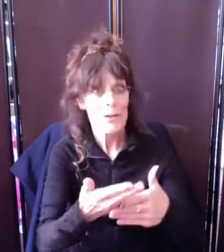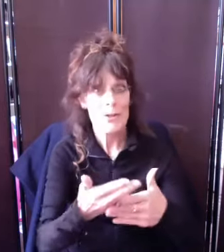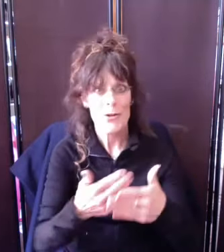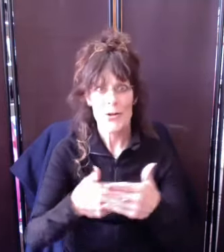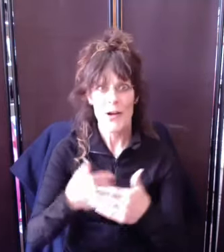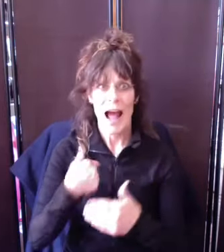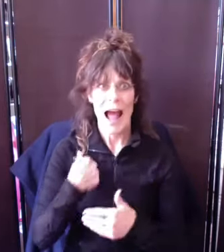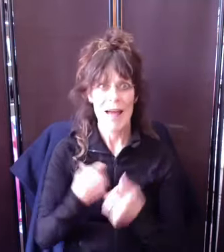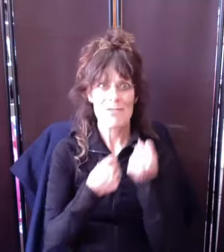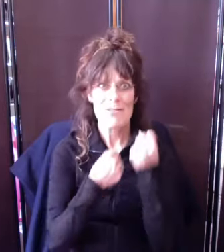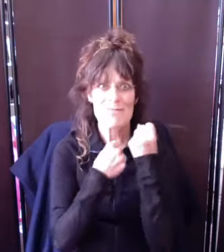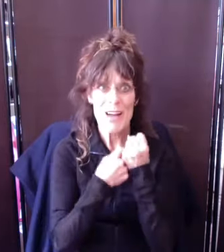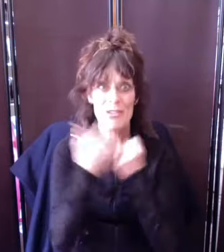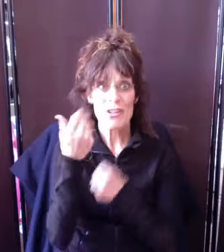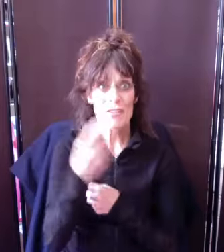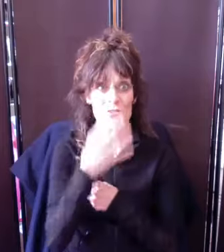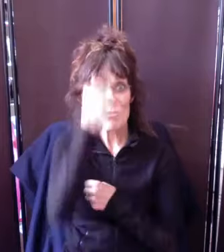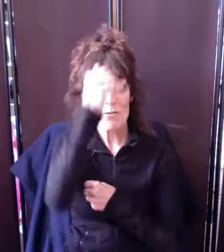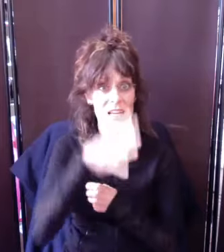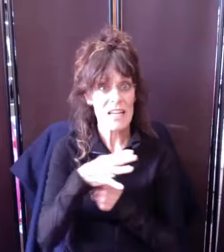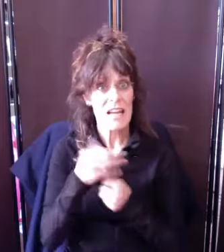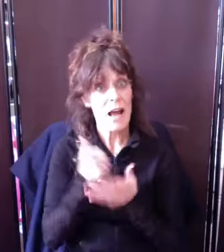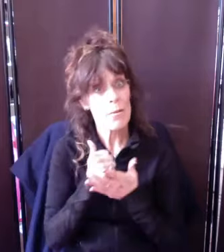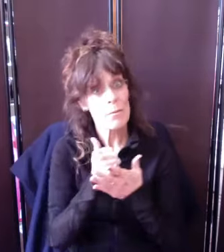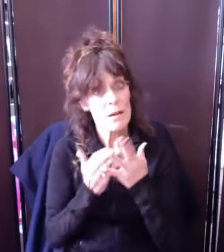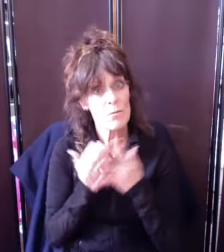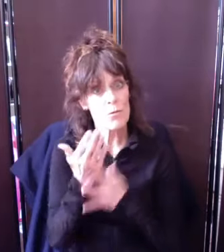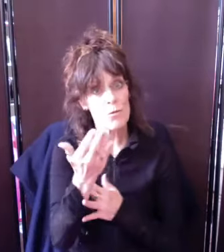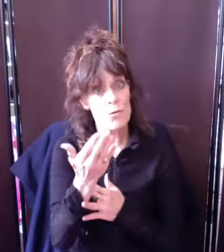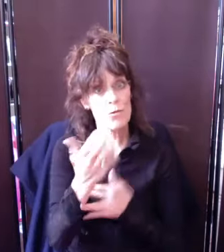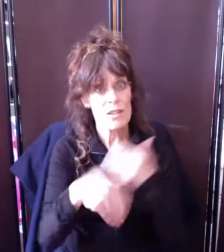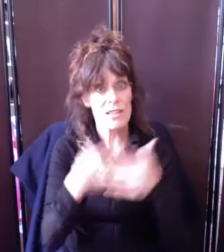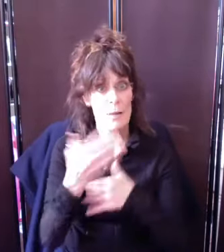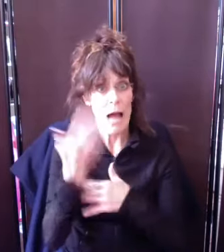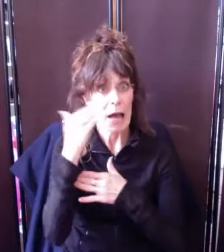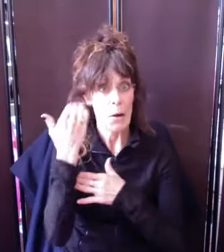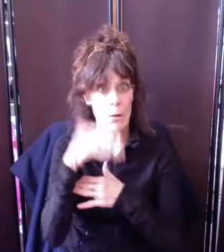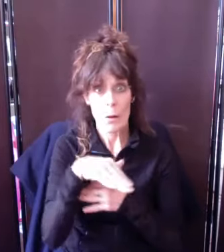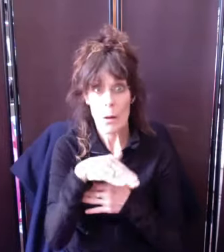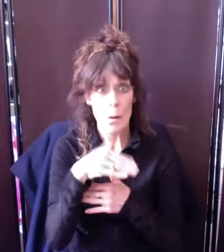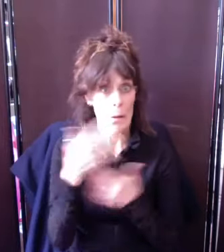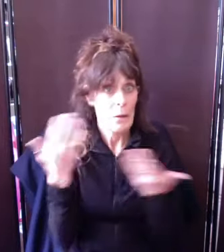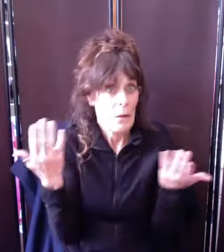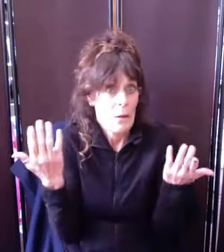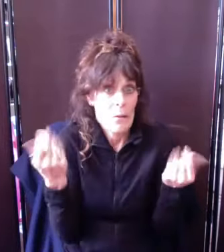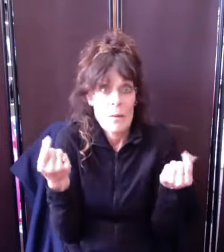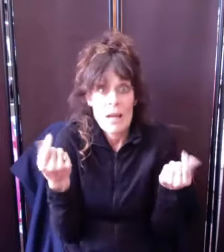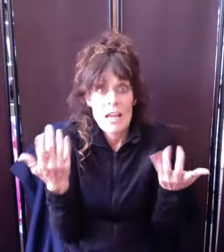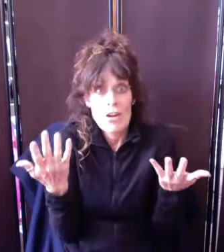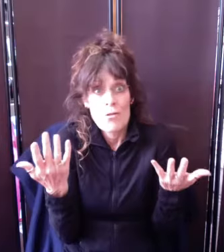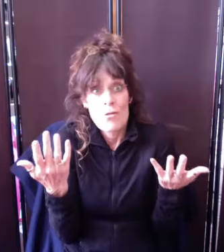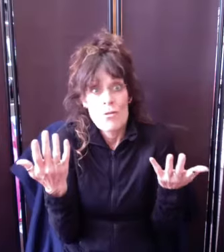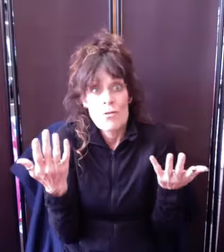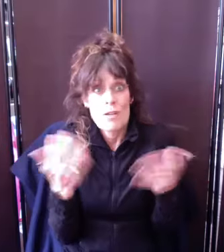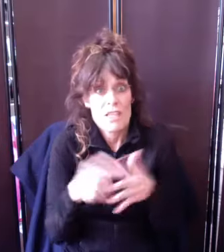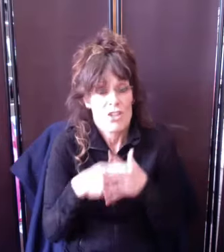sponsoring a few of them. I'm taking them through the steps because I don't know a man to send them to, right? And I just start helping because